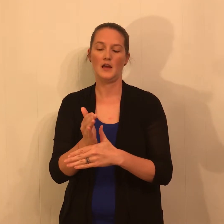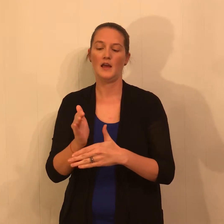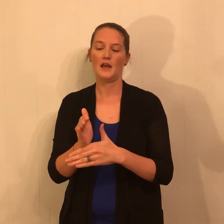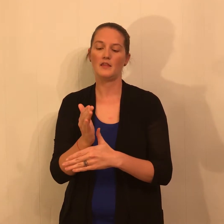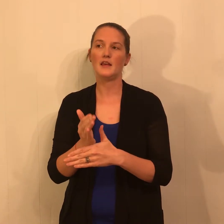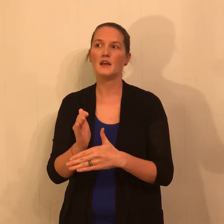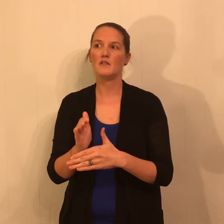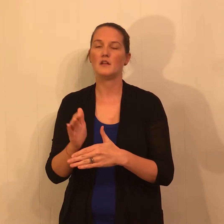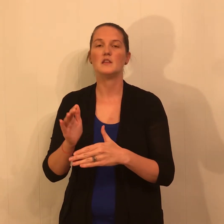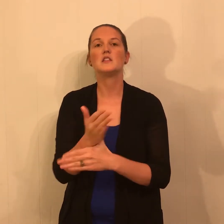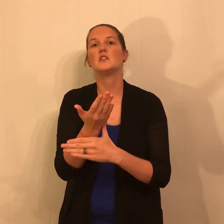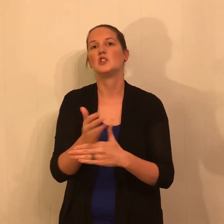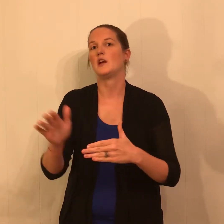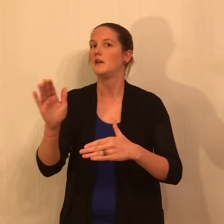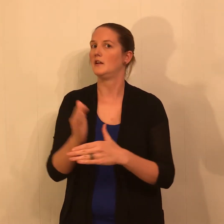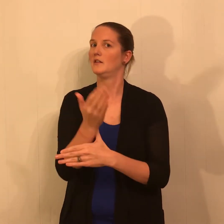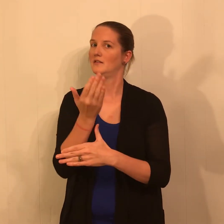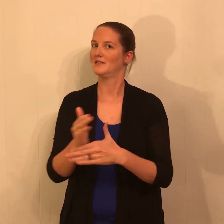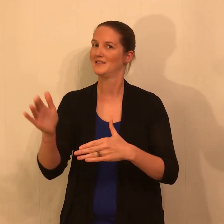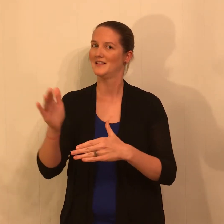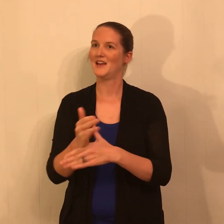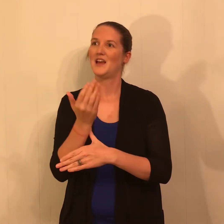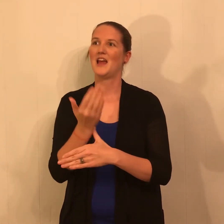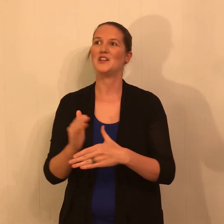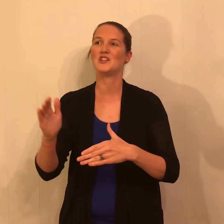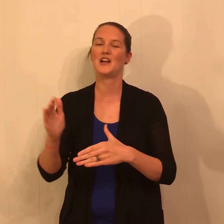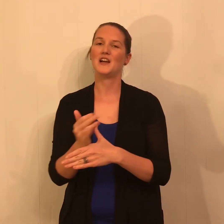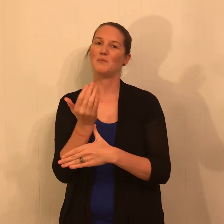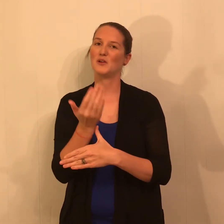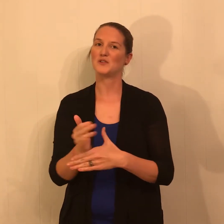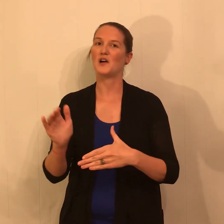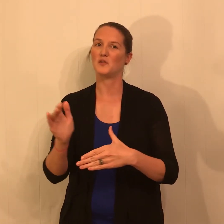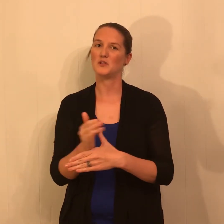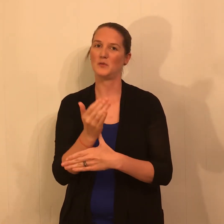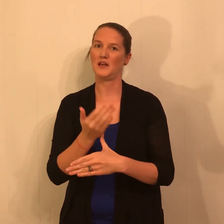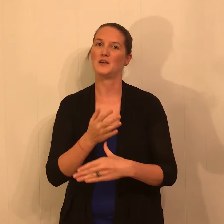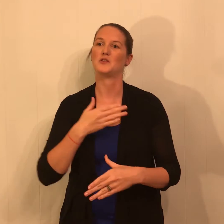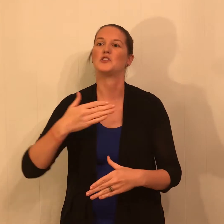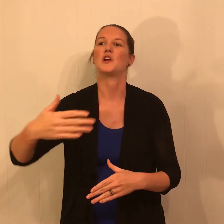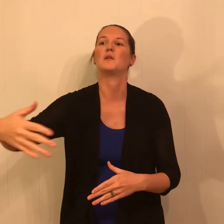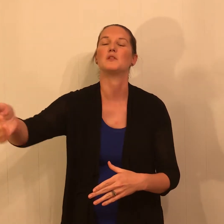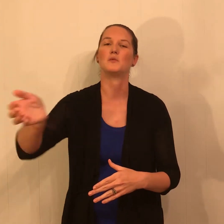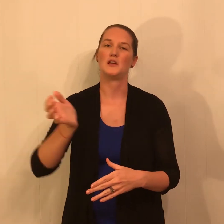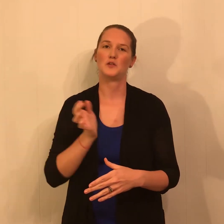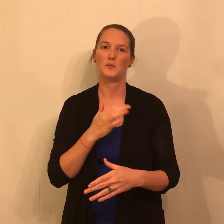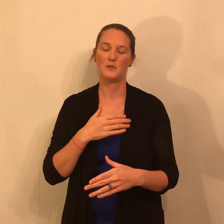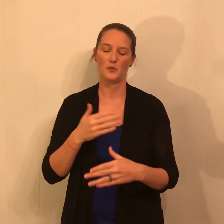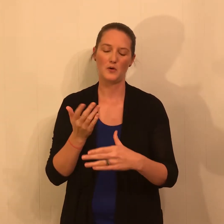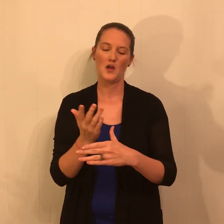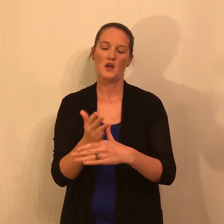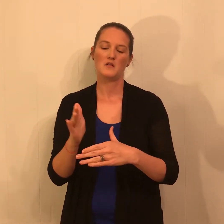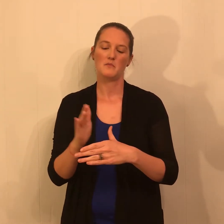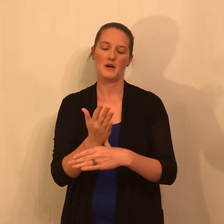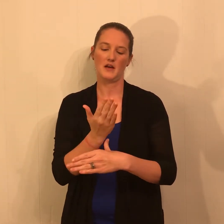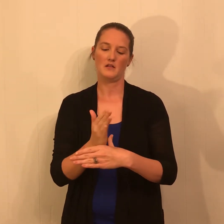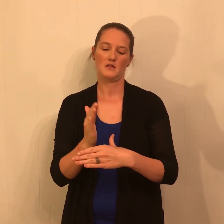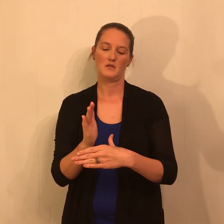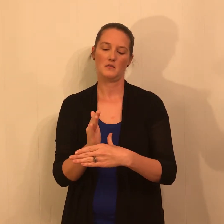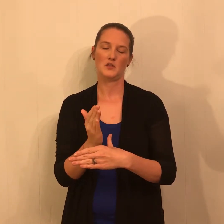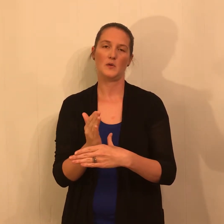And think of it, this is sharing. And sharing builds off of between because you're sharing between two people. But between